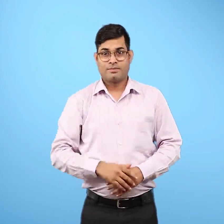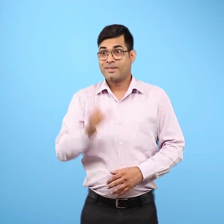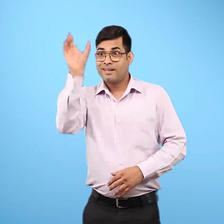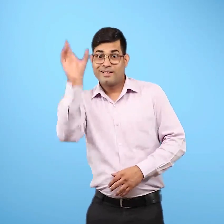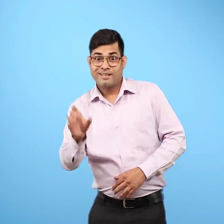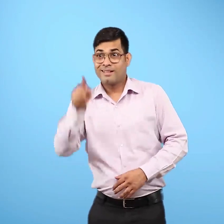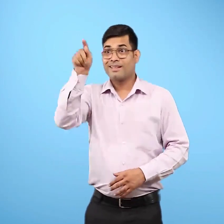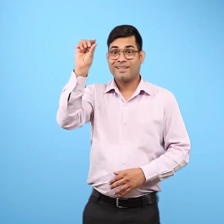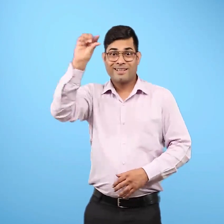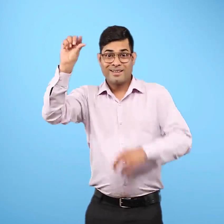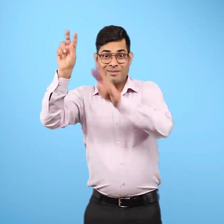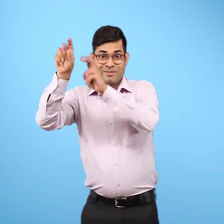Column 1 heading is State.